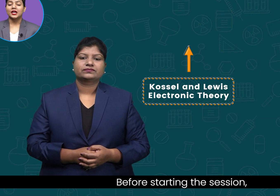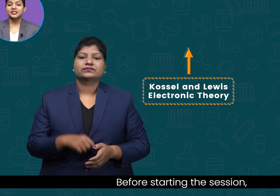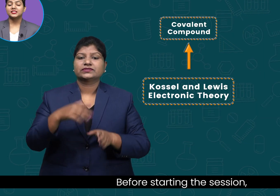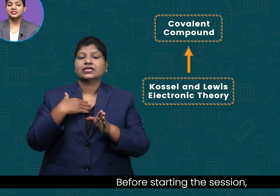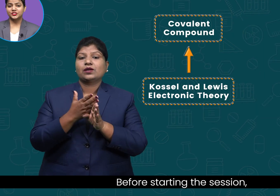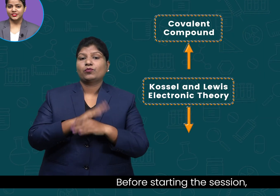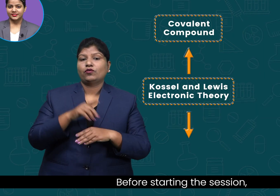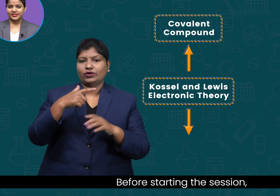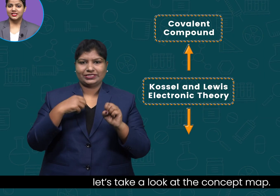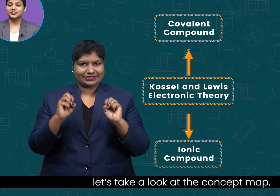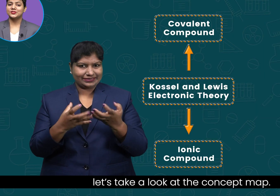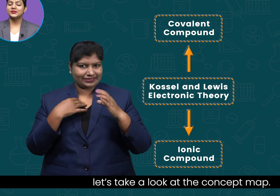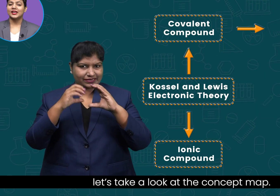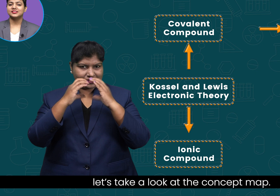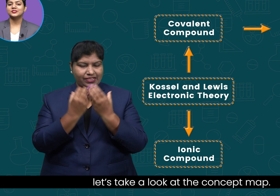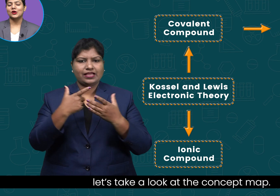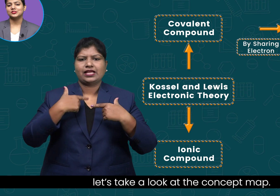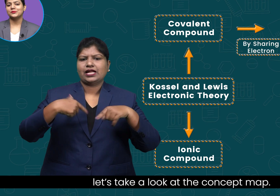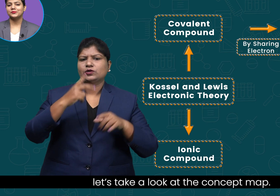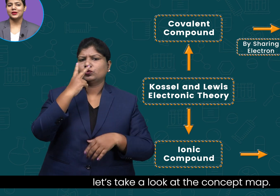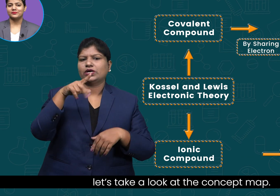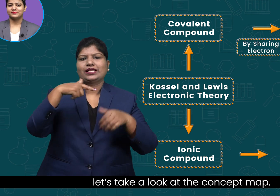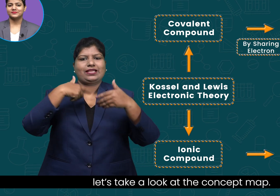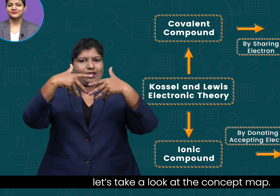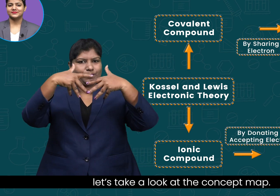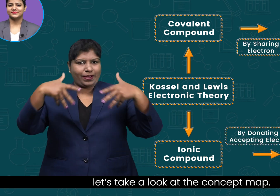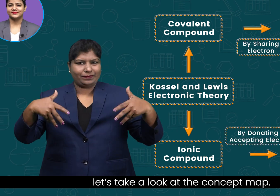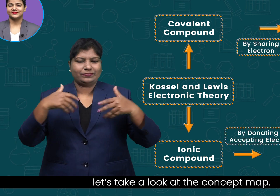Before starting this session, let's look at this concept map.